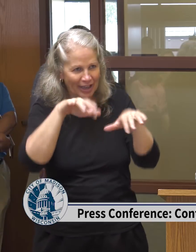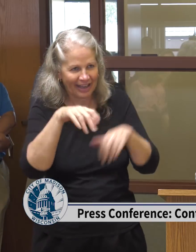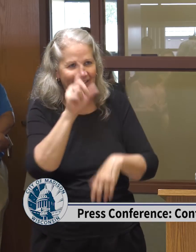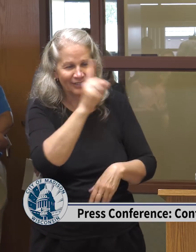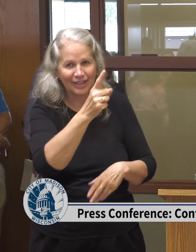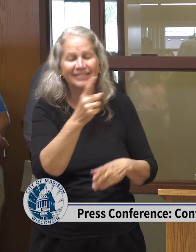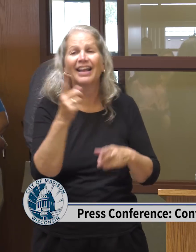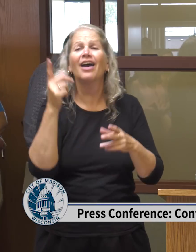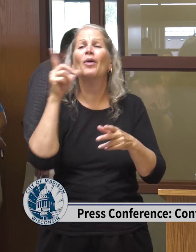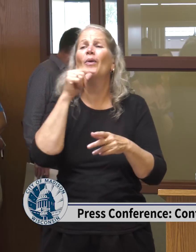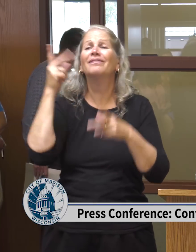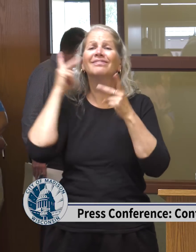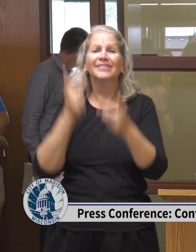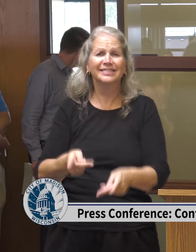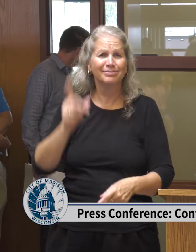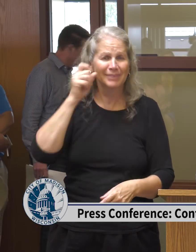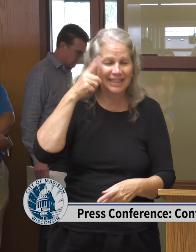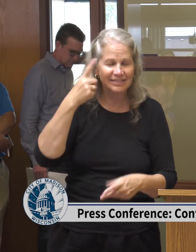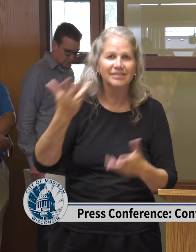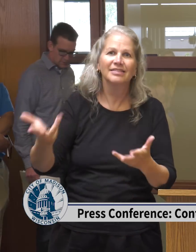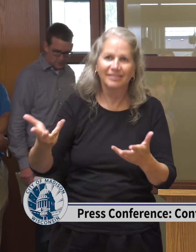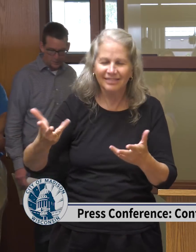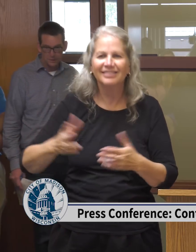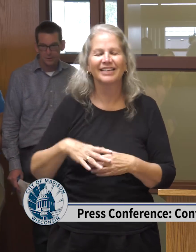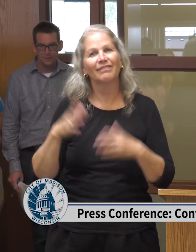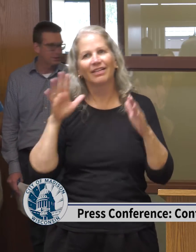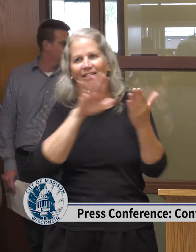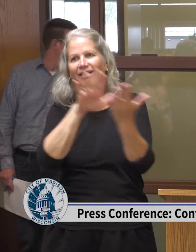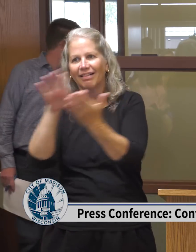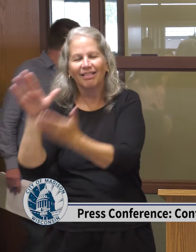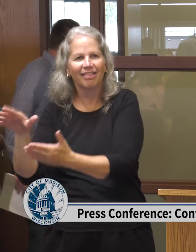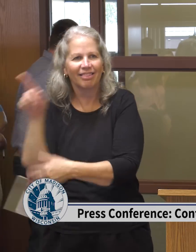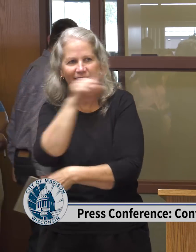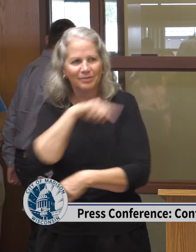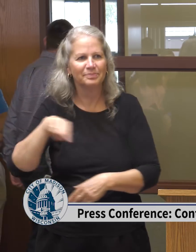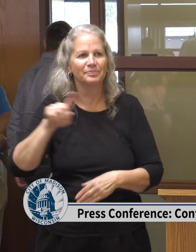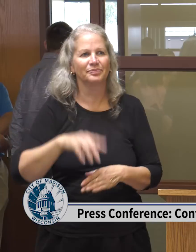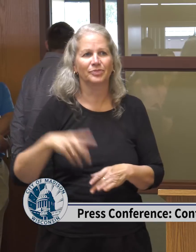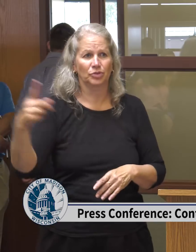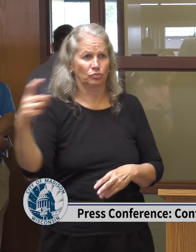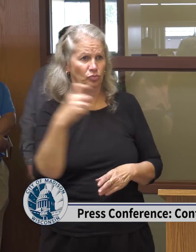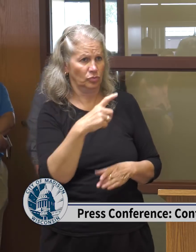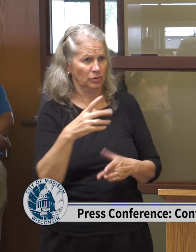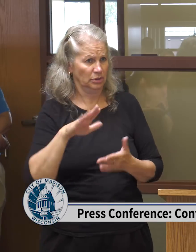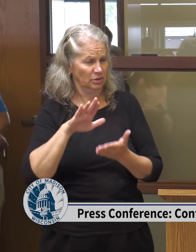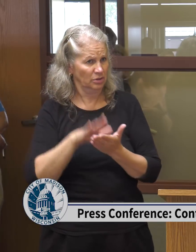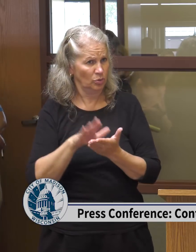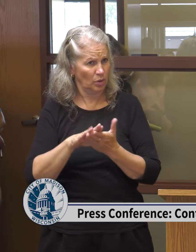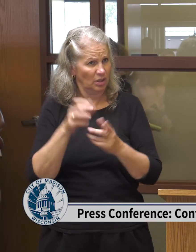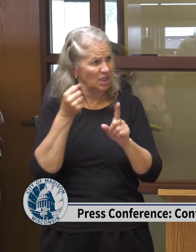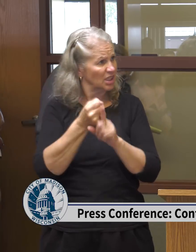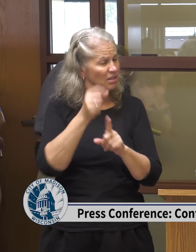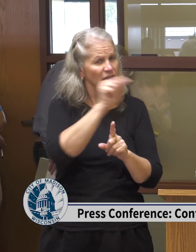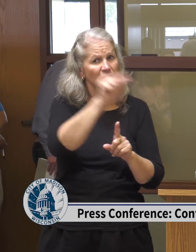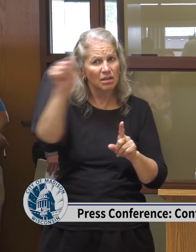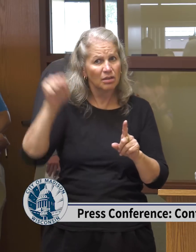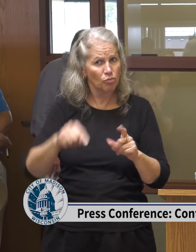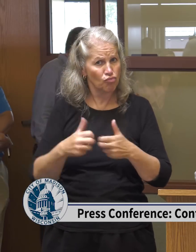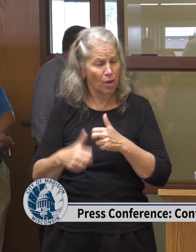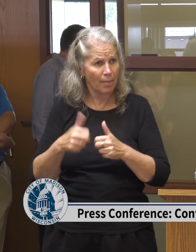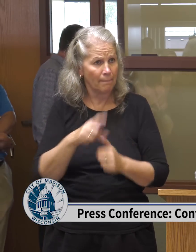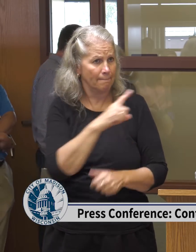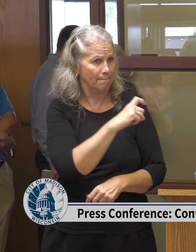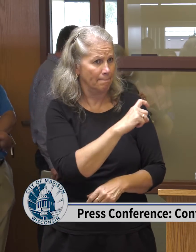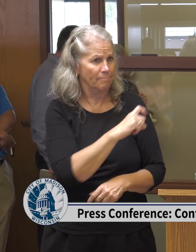thing, the schools, any damages to the schools inspected? As far as we can tell, our public schools are fine. We're keeping